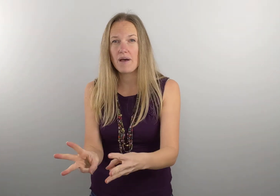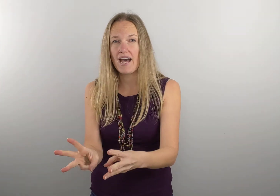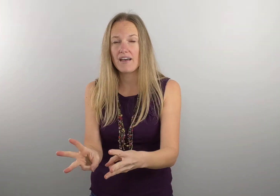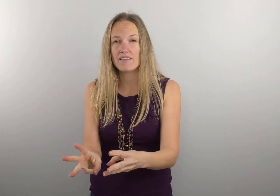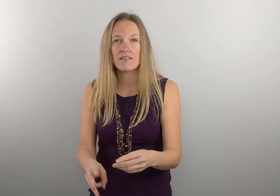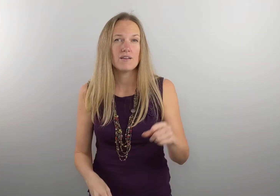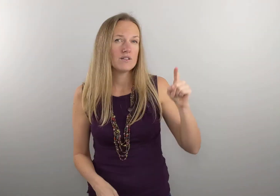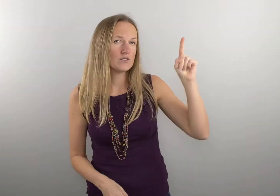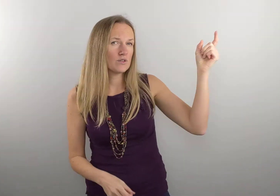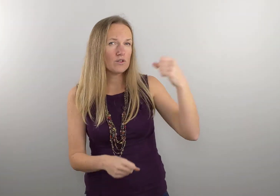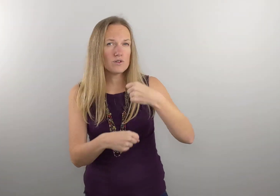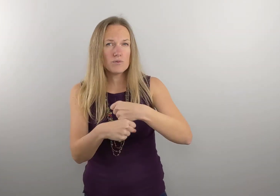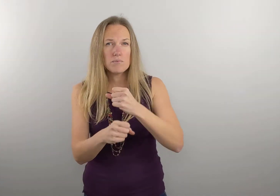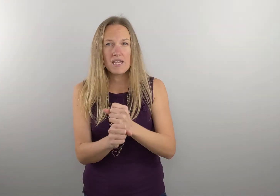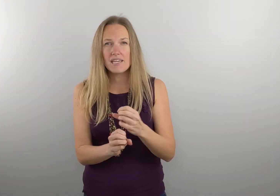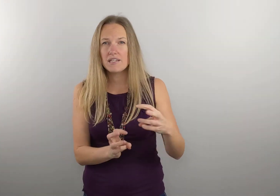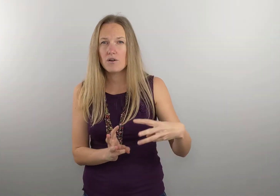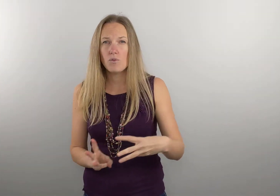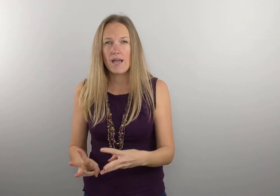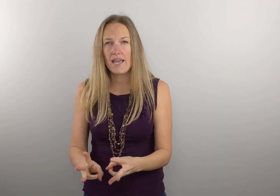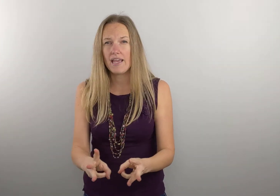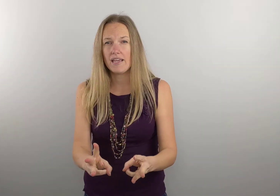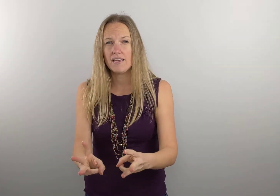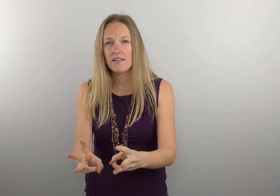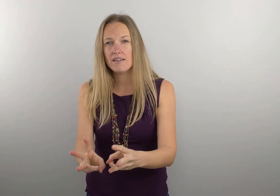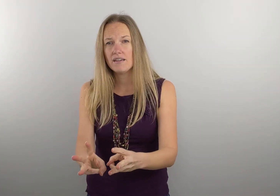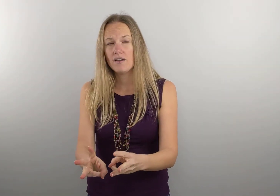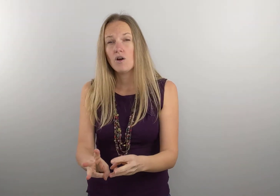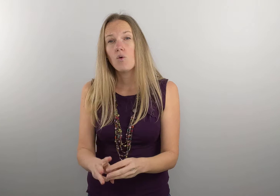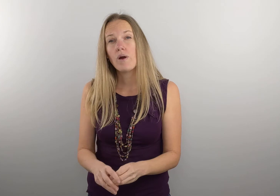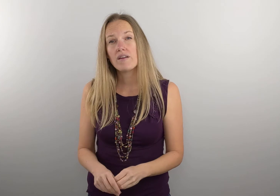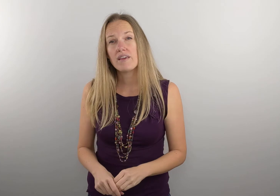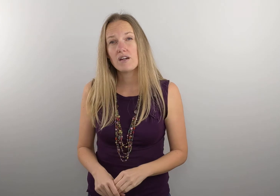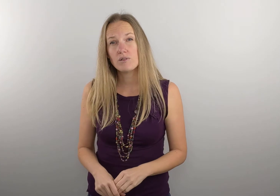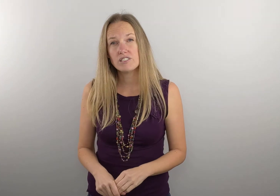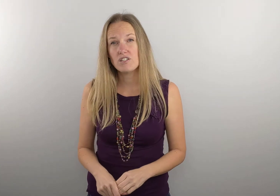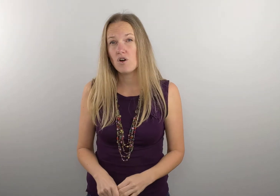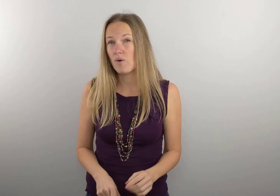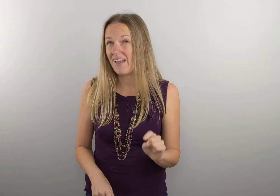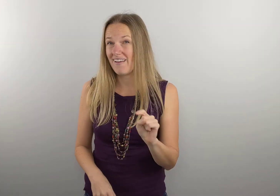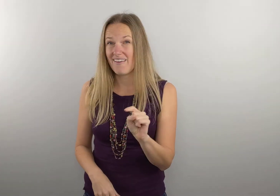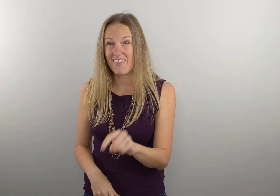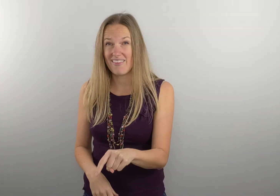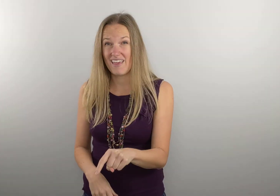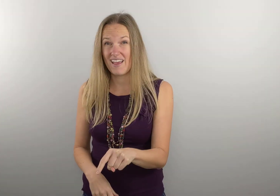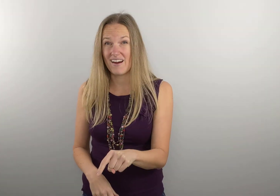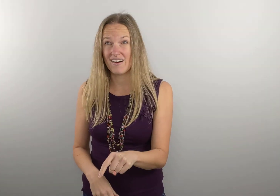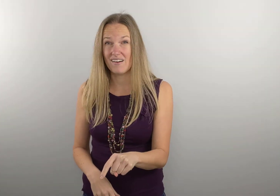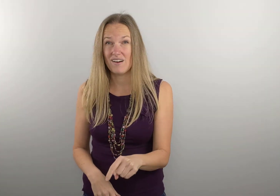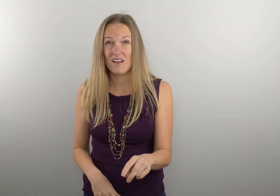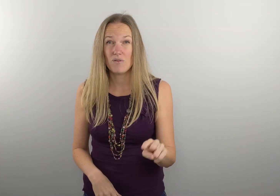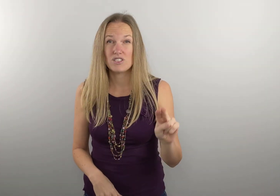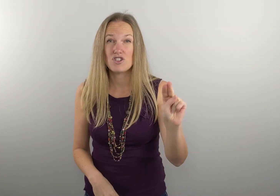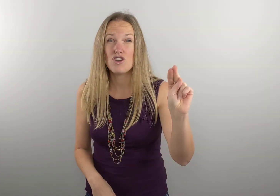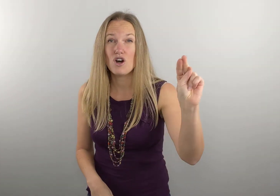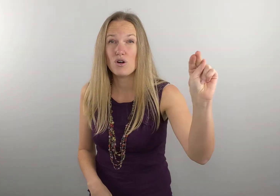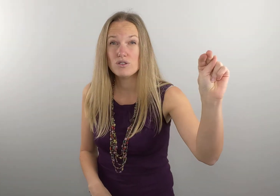path. So you made a way where there was no way. There was no,